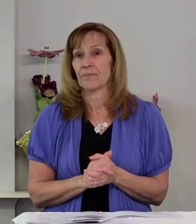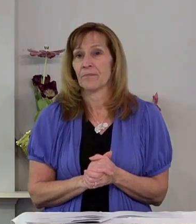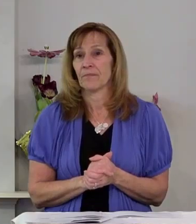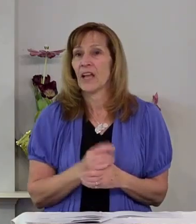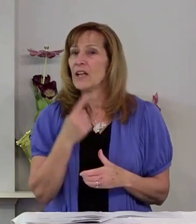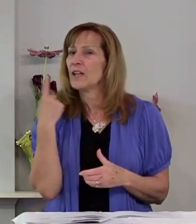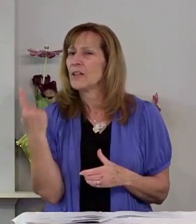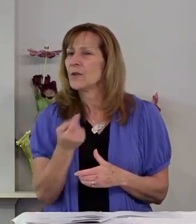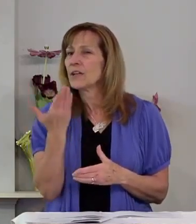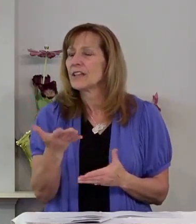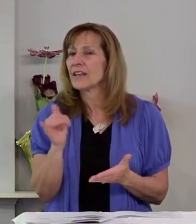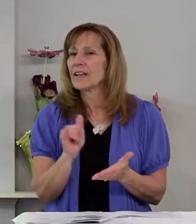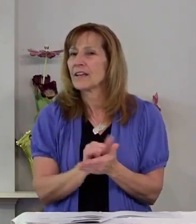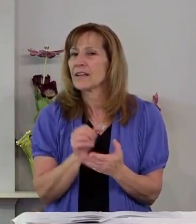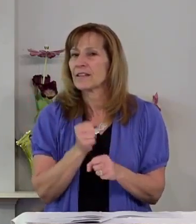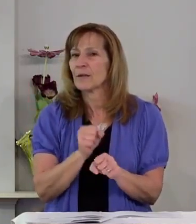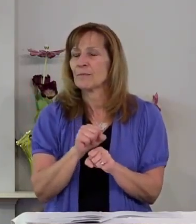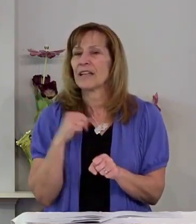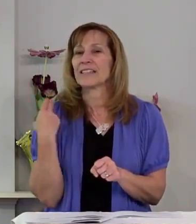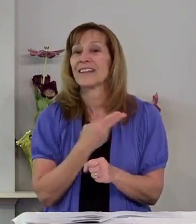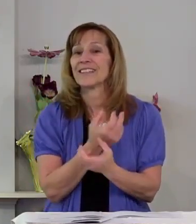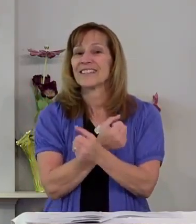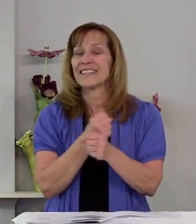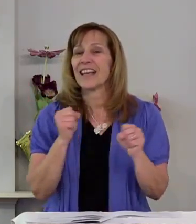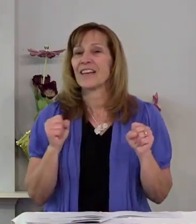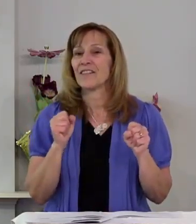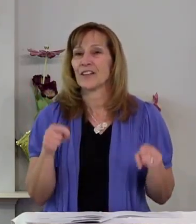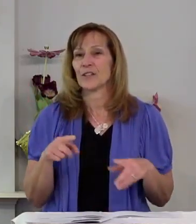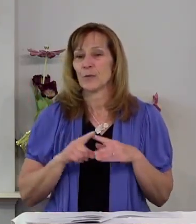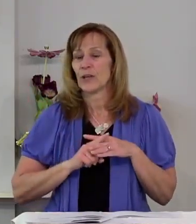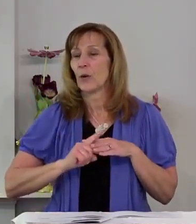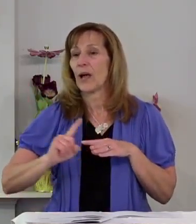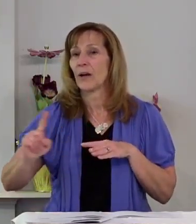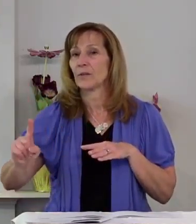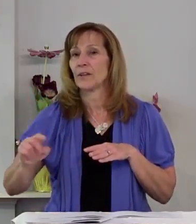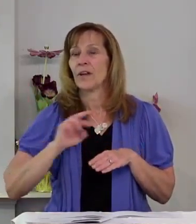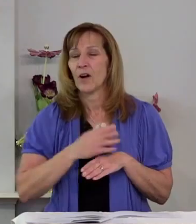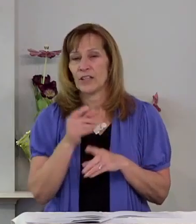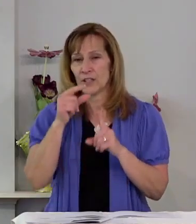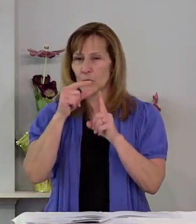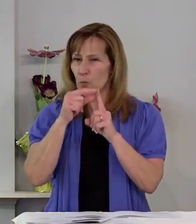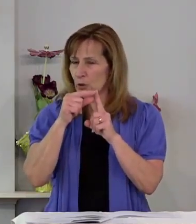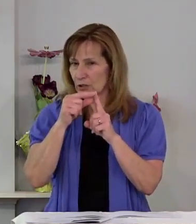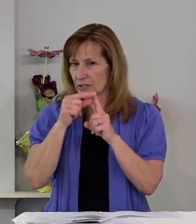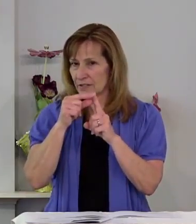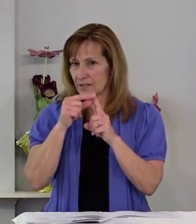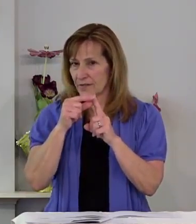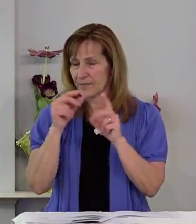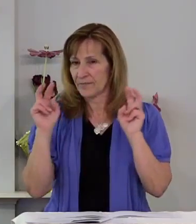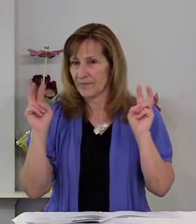And the only thing that makes us safe as we go out are these words: